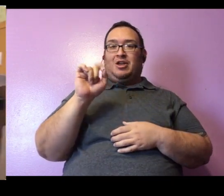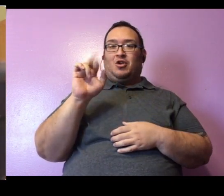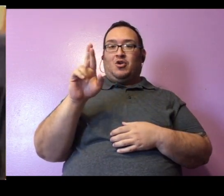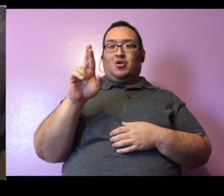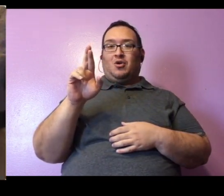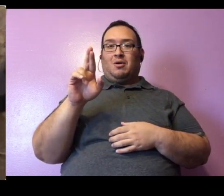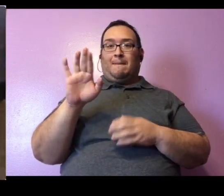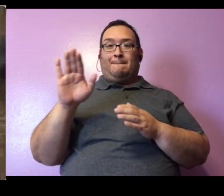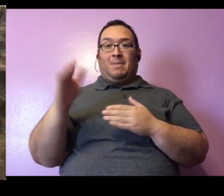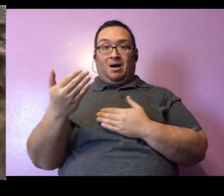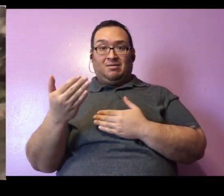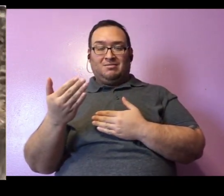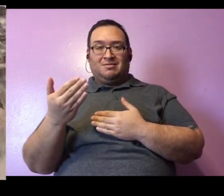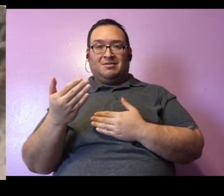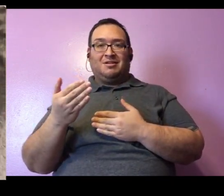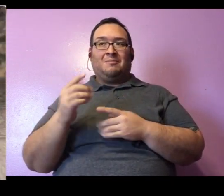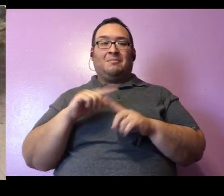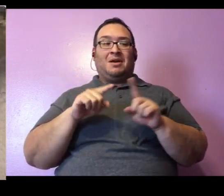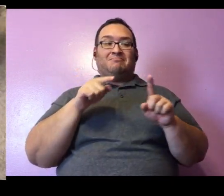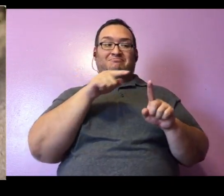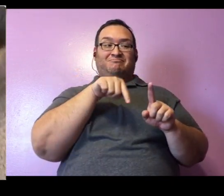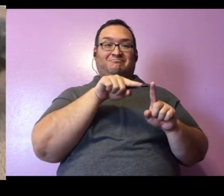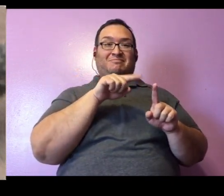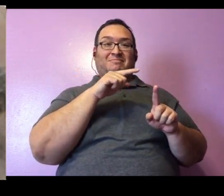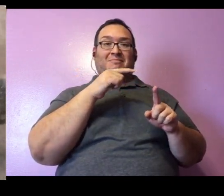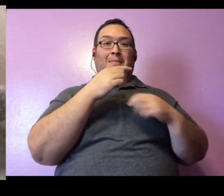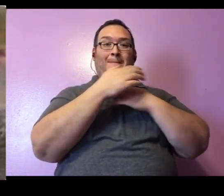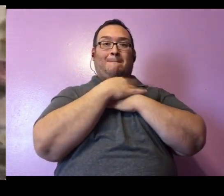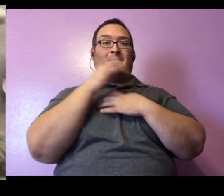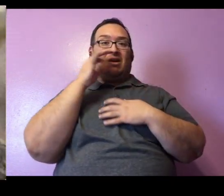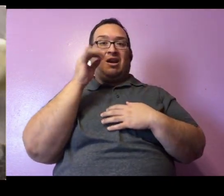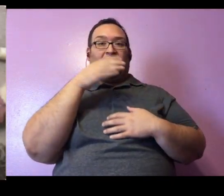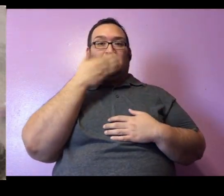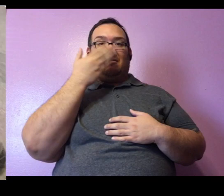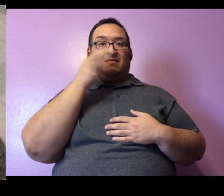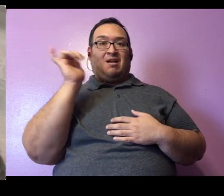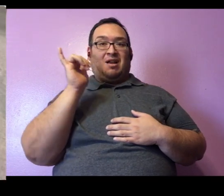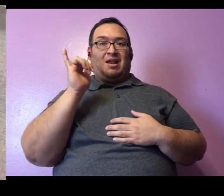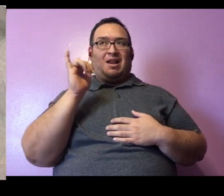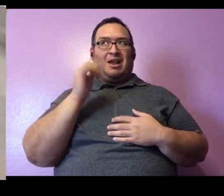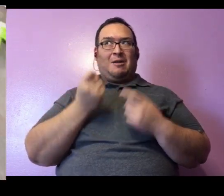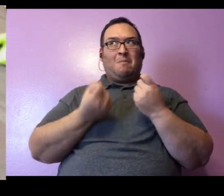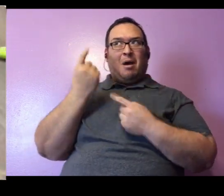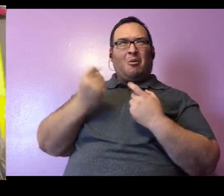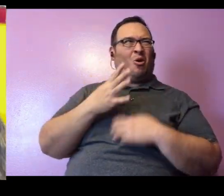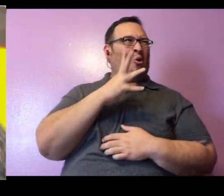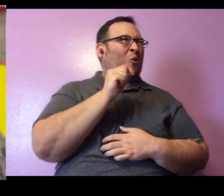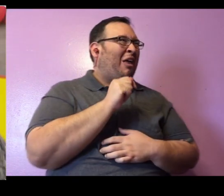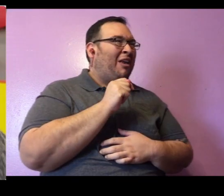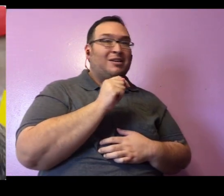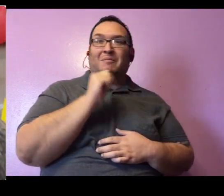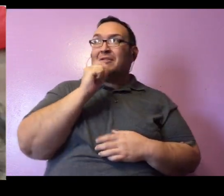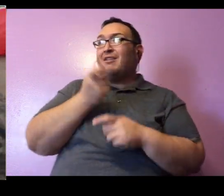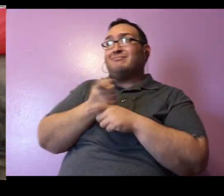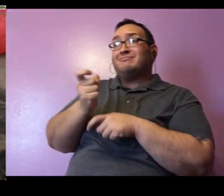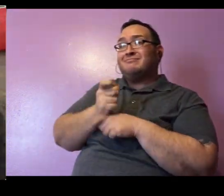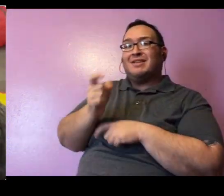you guys might not know, but bear cats smell like popcorn. What? I'm not even kidding. They smell like